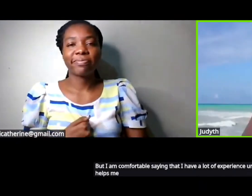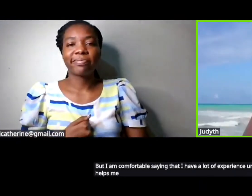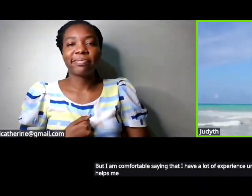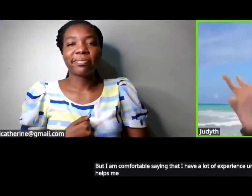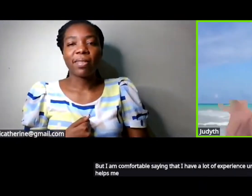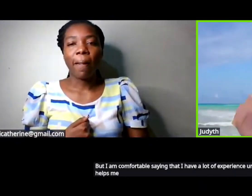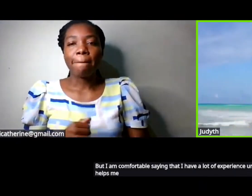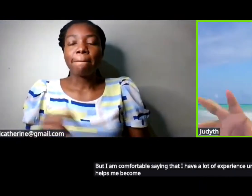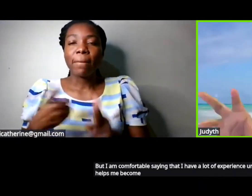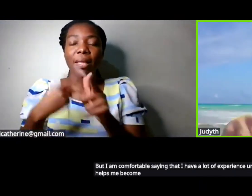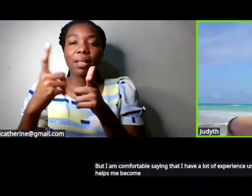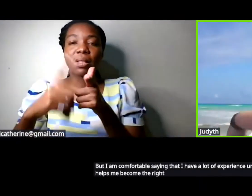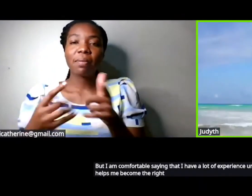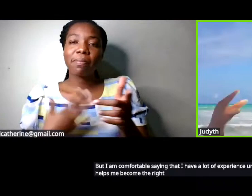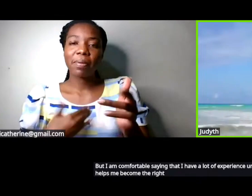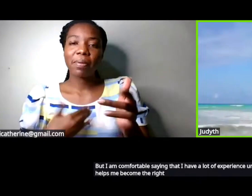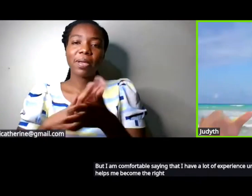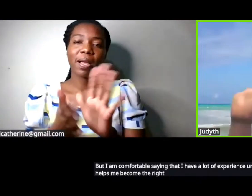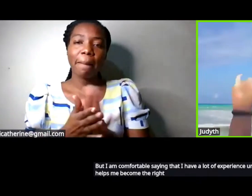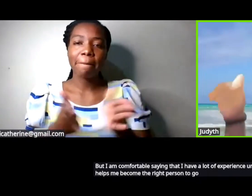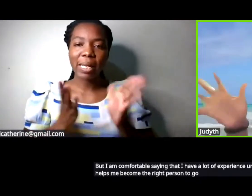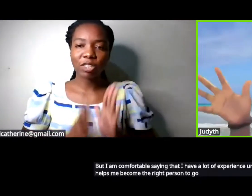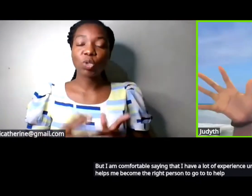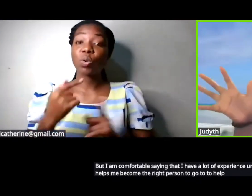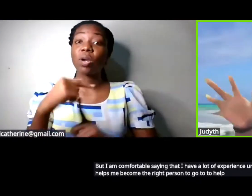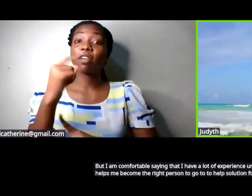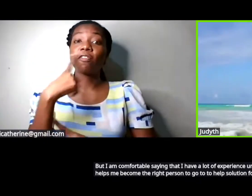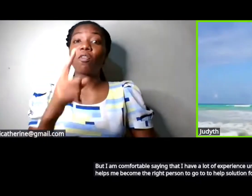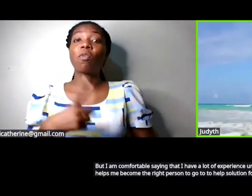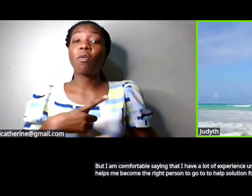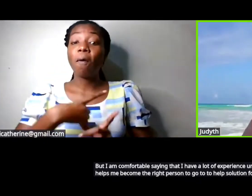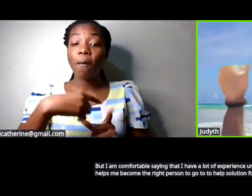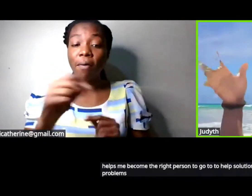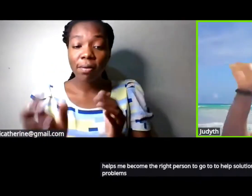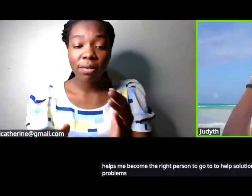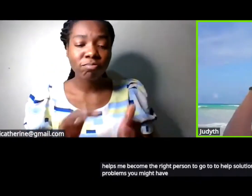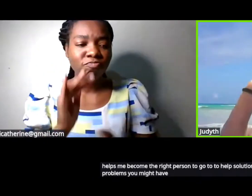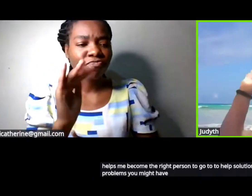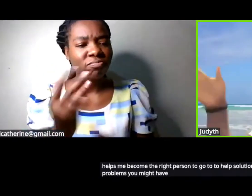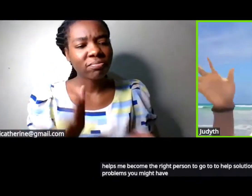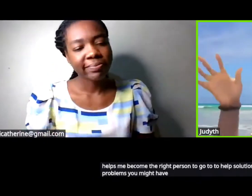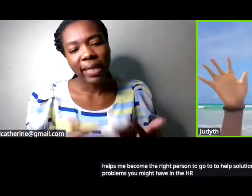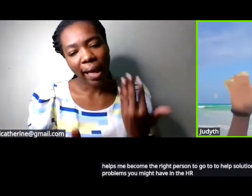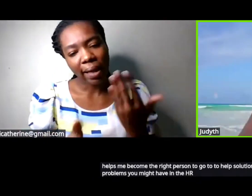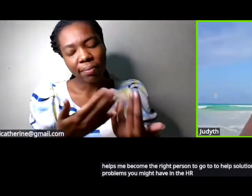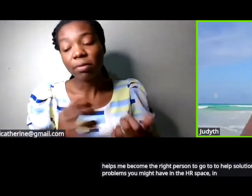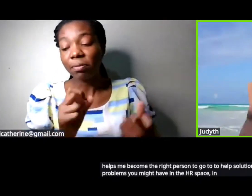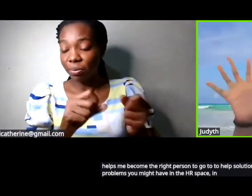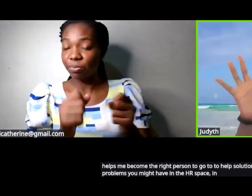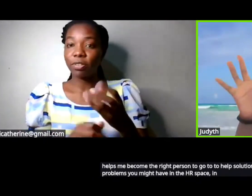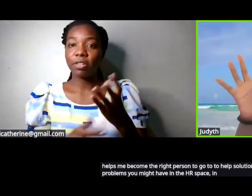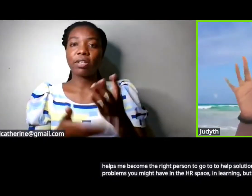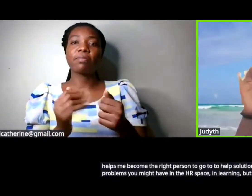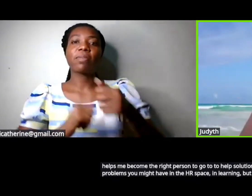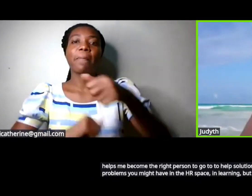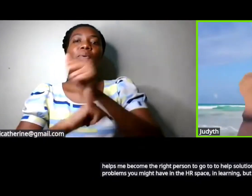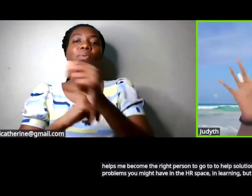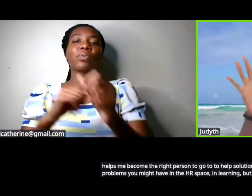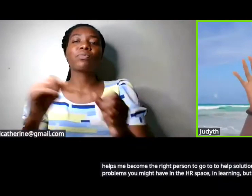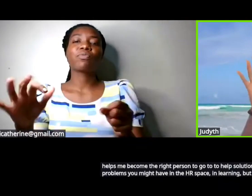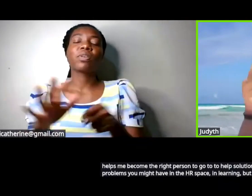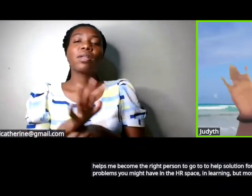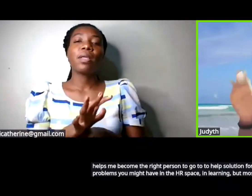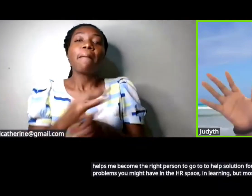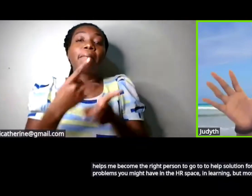become the right person to go to help solution for whatever problems you might have in the HR space, in learning, but mostly around people. I do